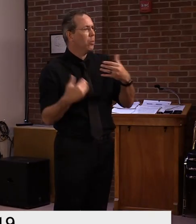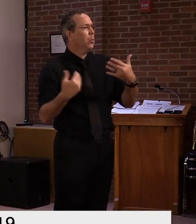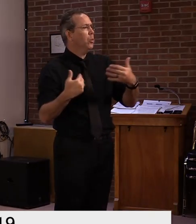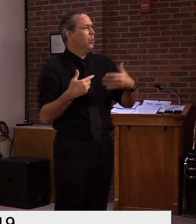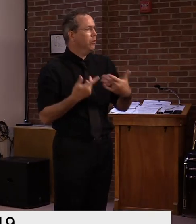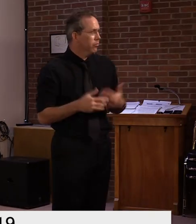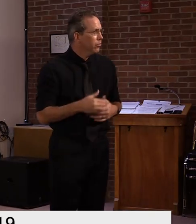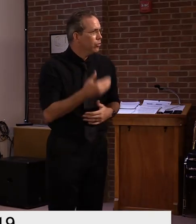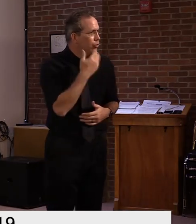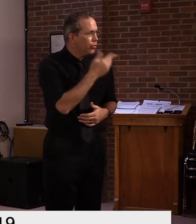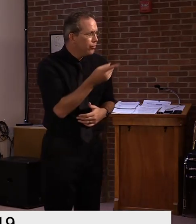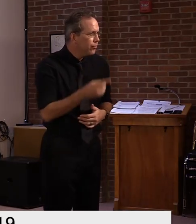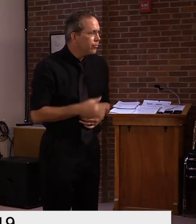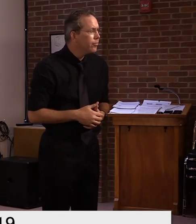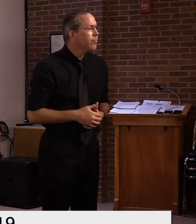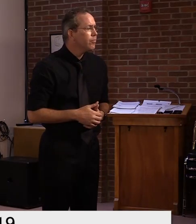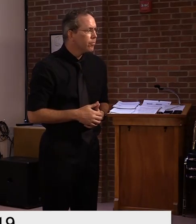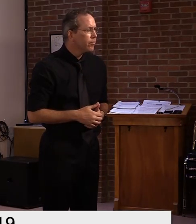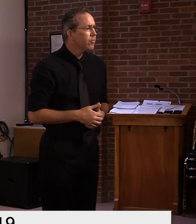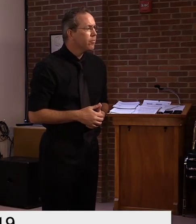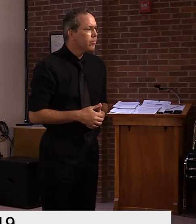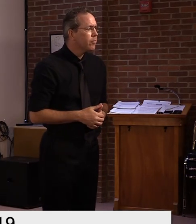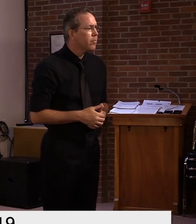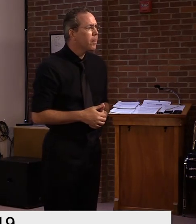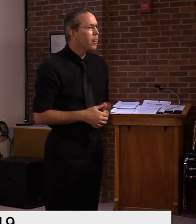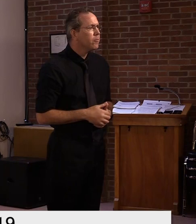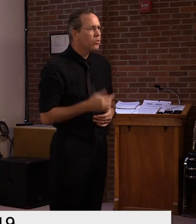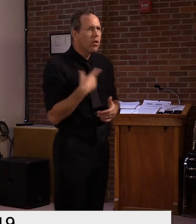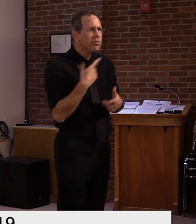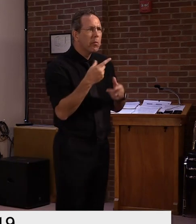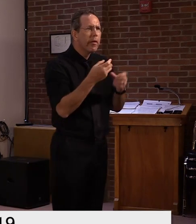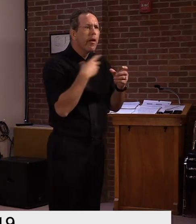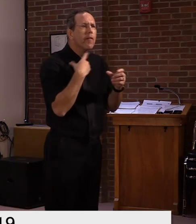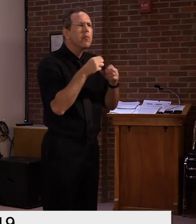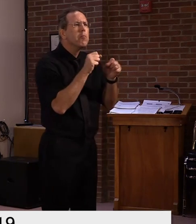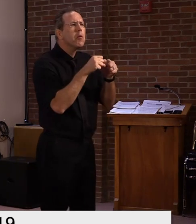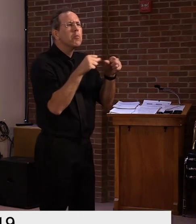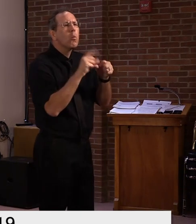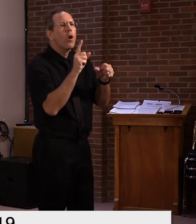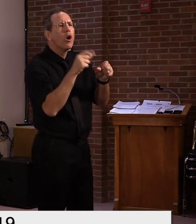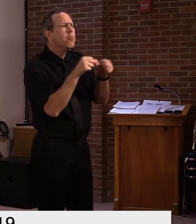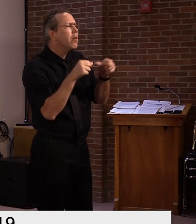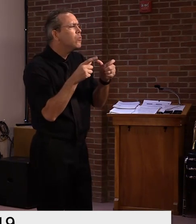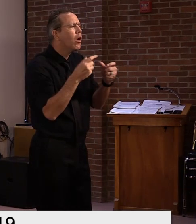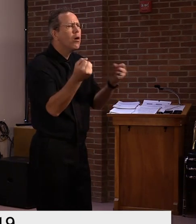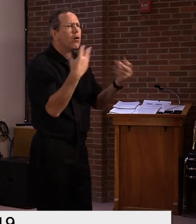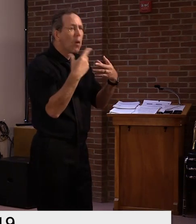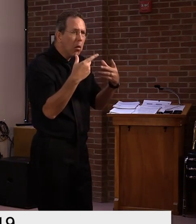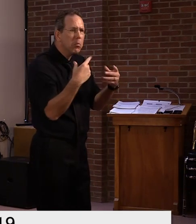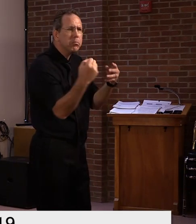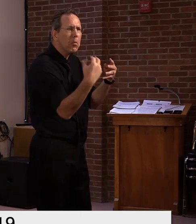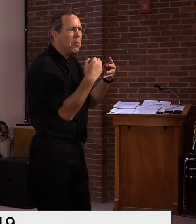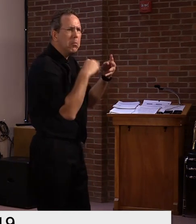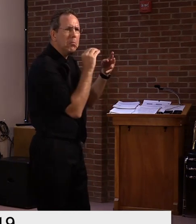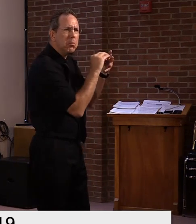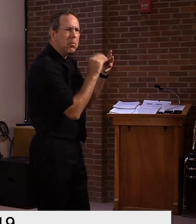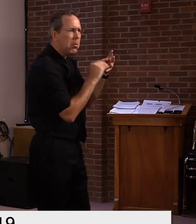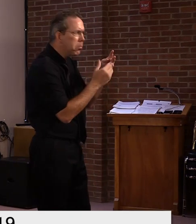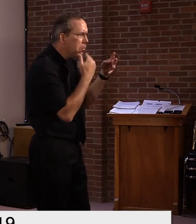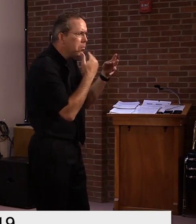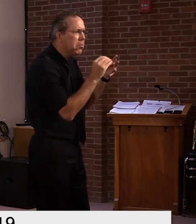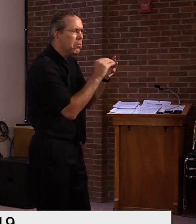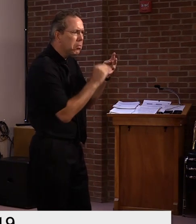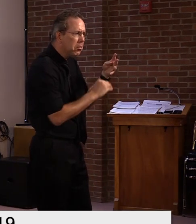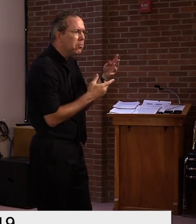on to DC. So I would say stay tuned. We're getting ready to do a press release, and it's moving